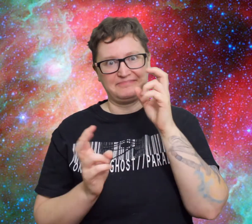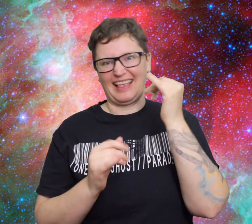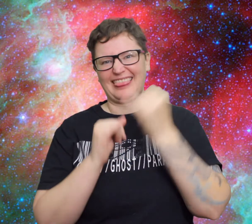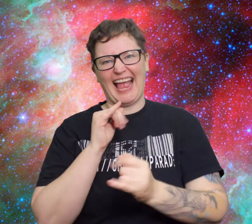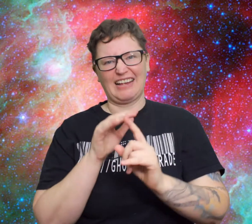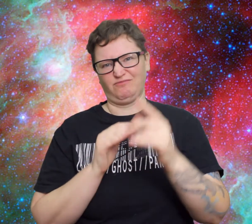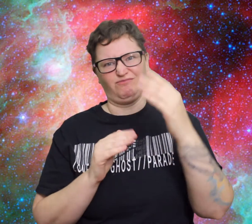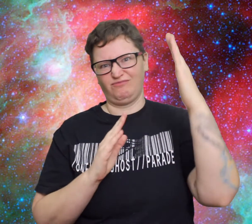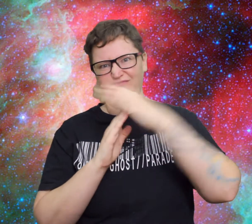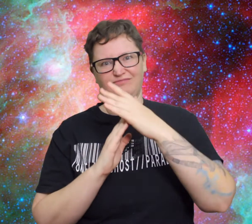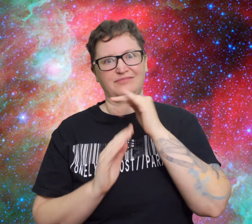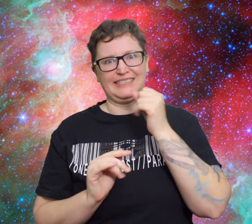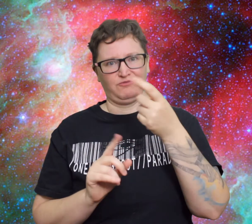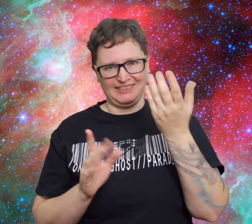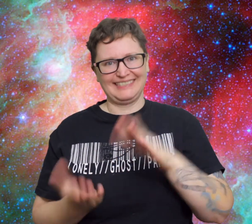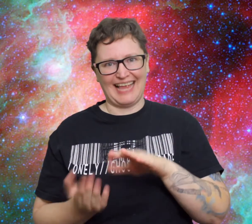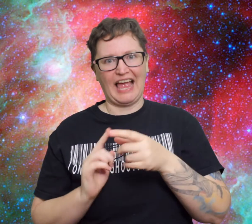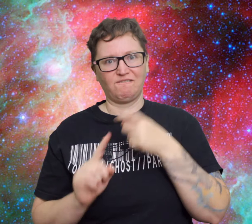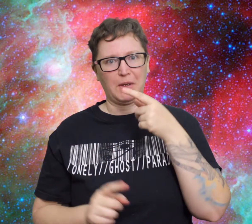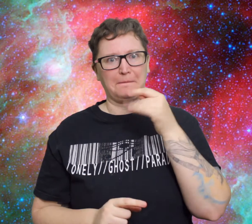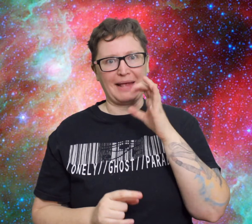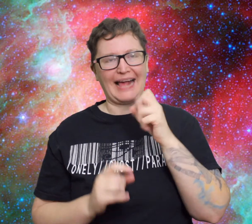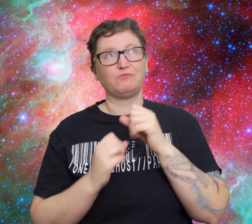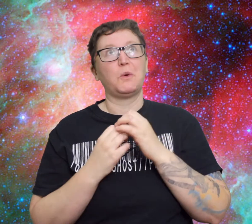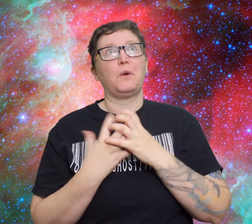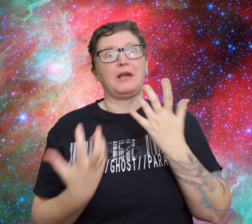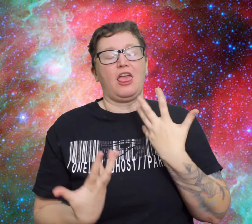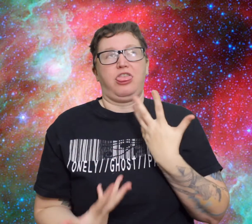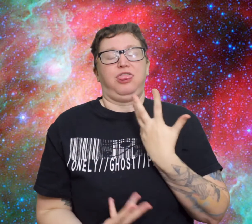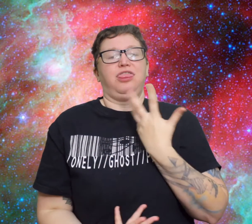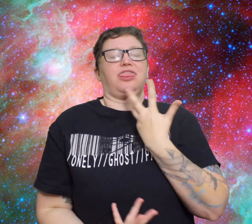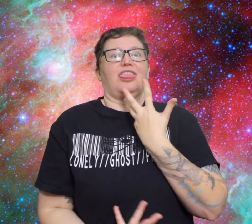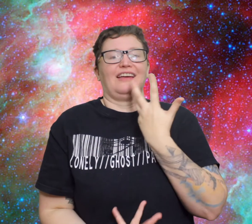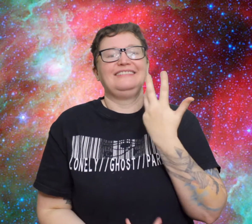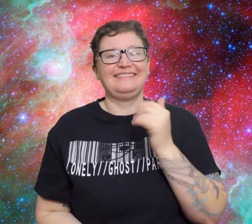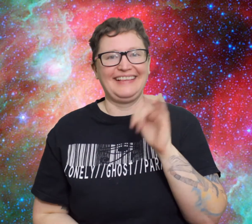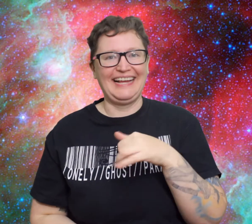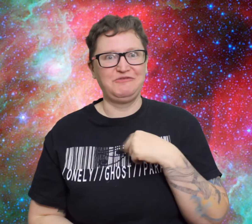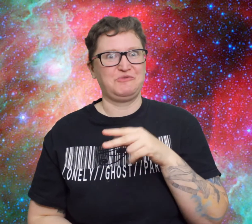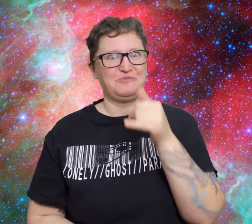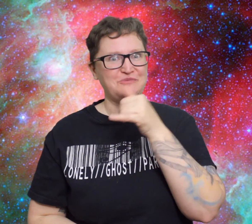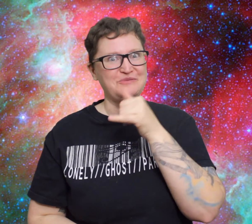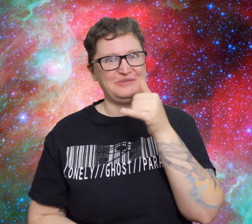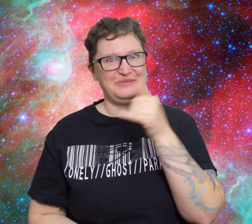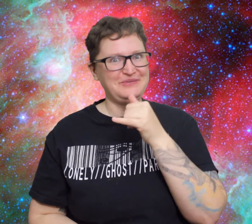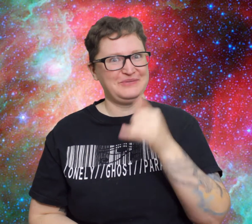insane, you could die. That's kind of the top level, is that you would die from the panic because you have so much stress overwhelming you.